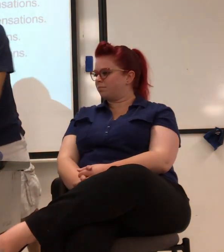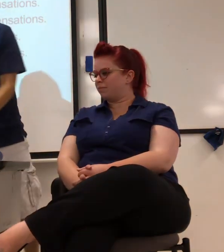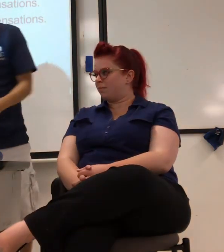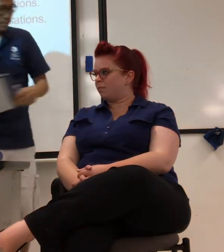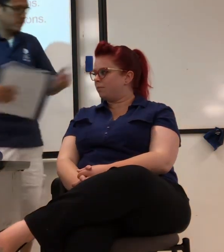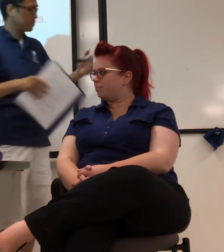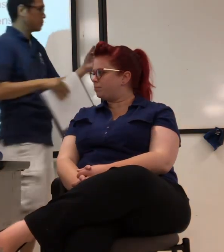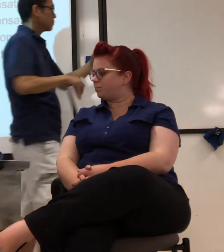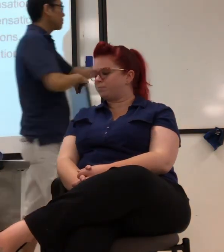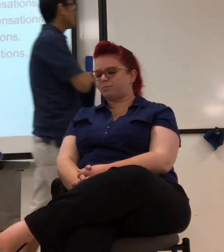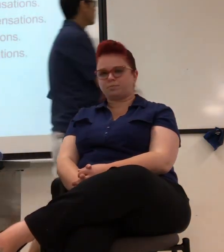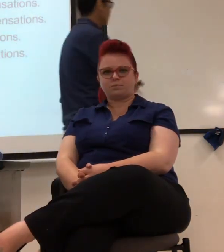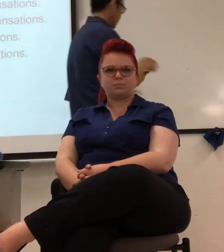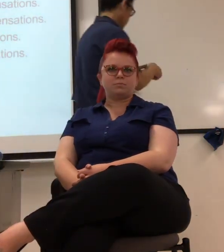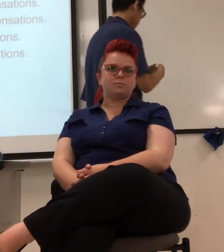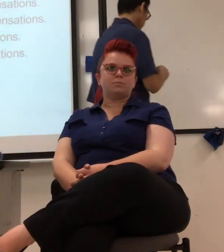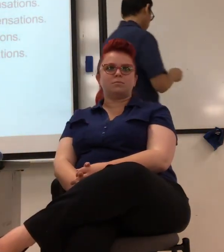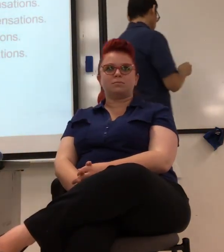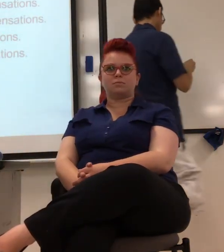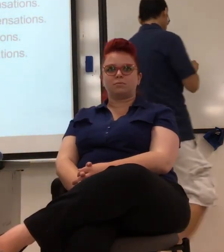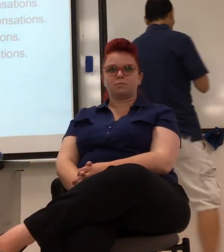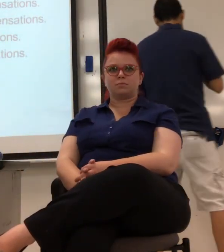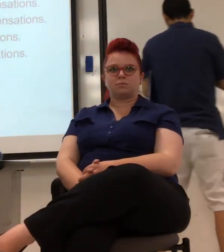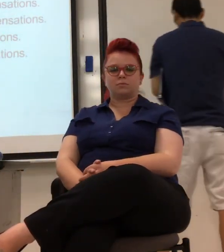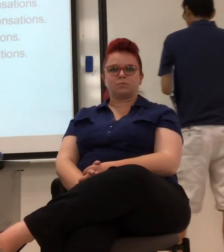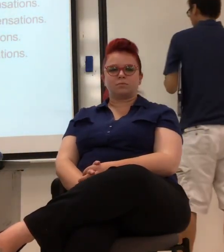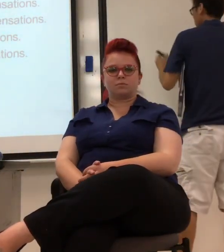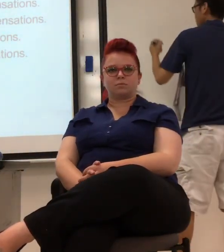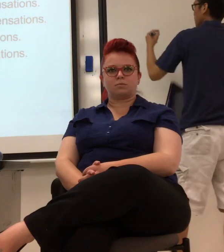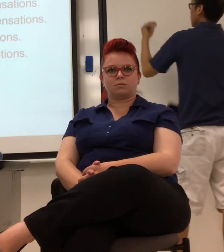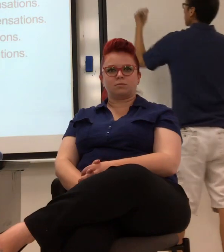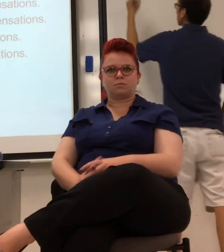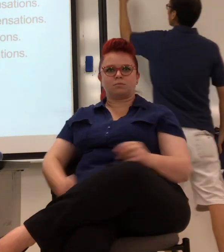diagnoses. There's more, but we'll keep it to these 8.